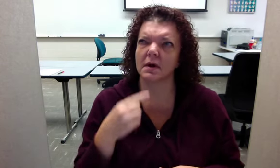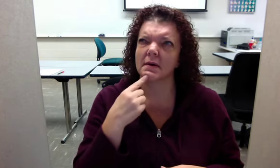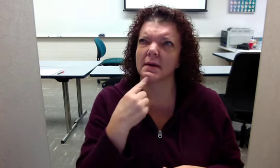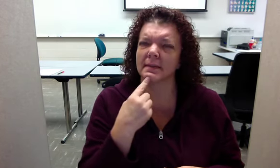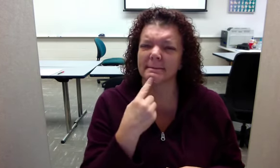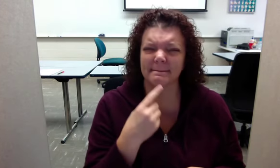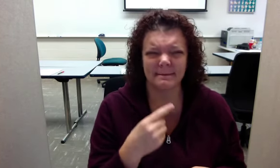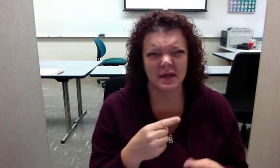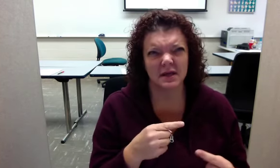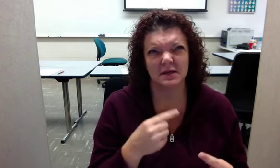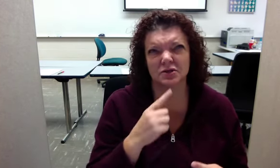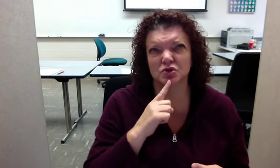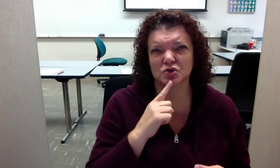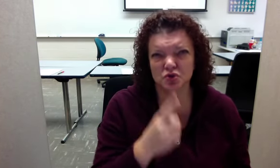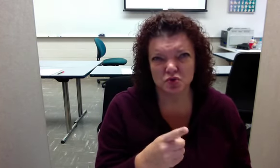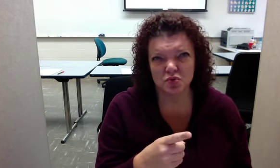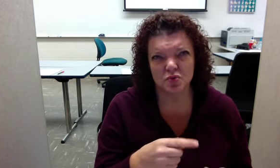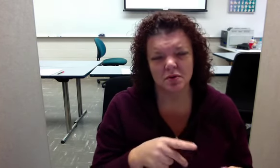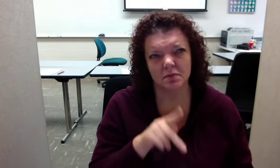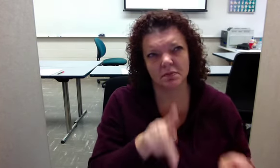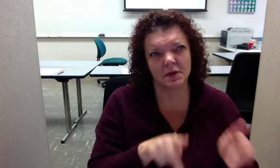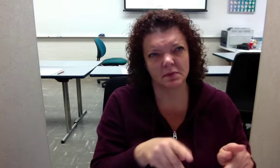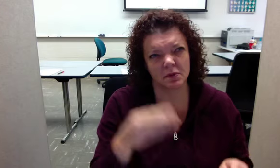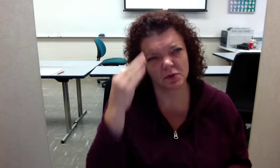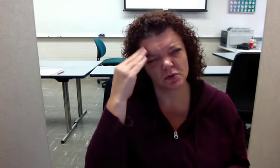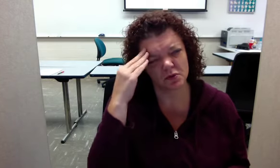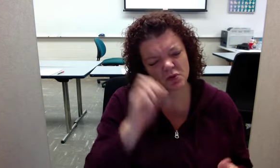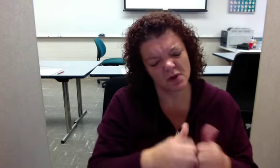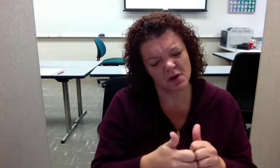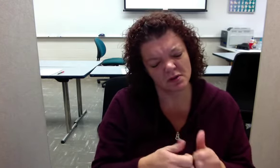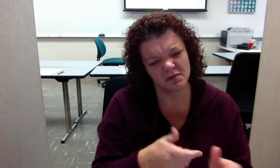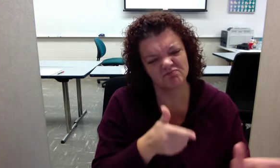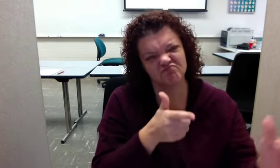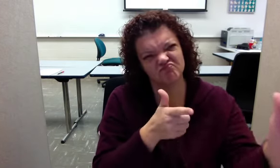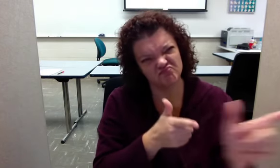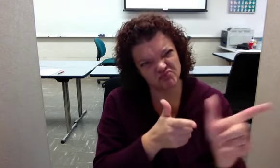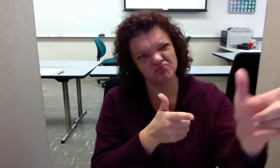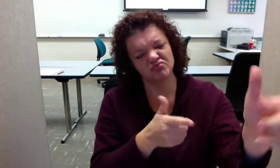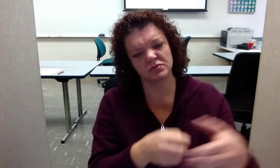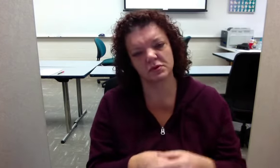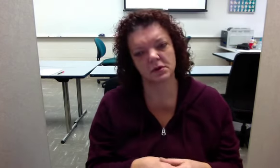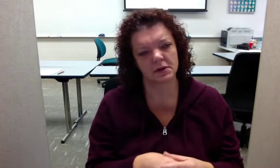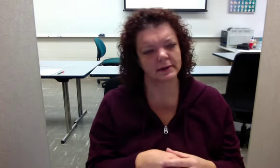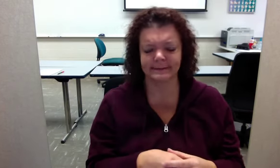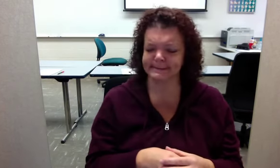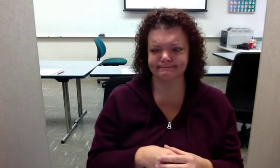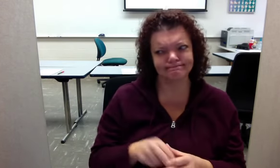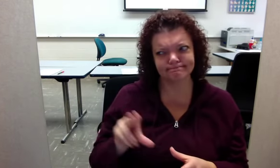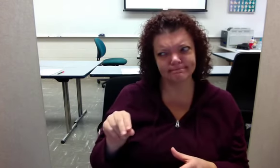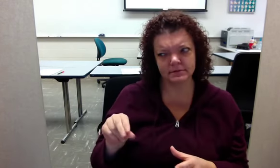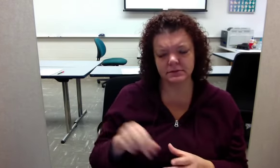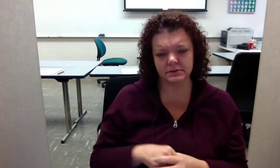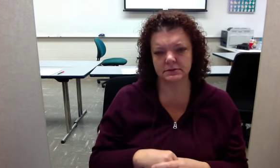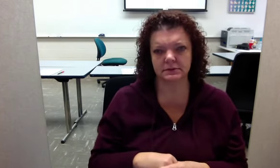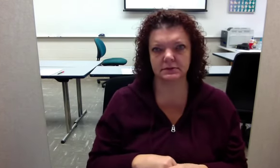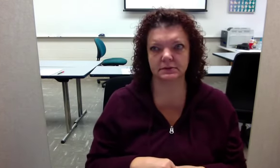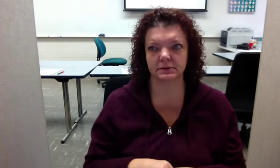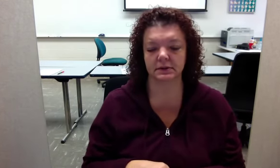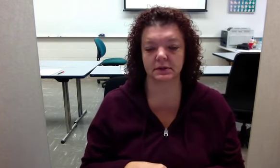to fire the cannons? No. Tell you what, it was the size of the